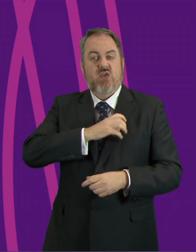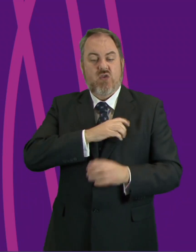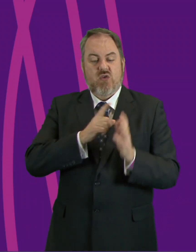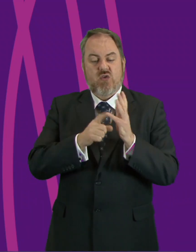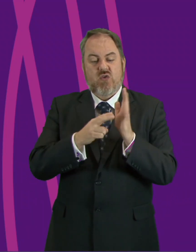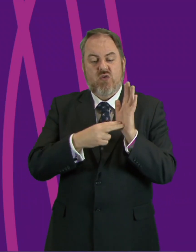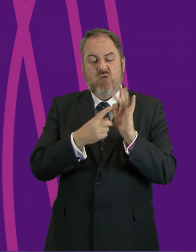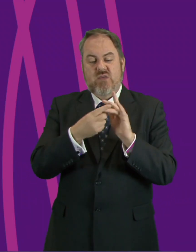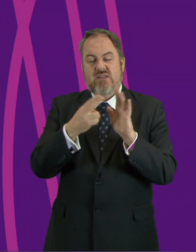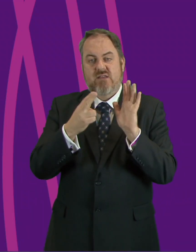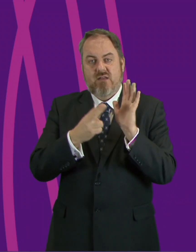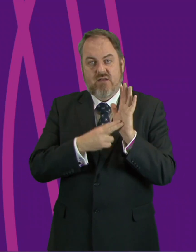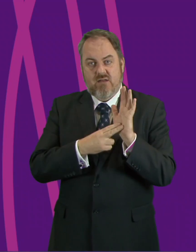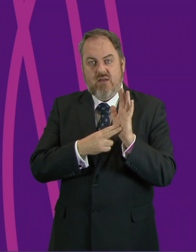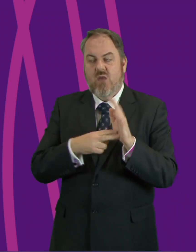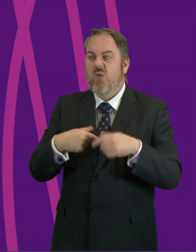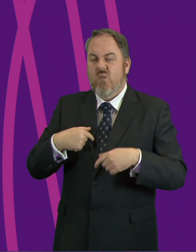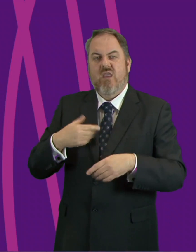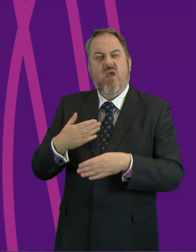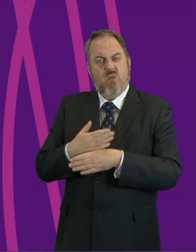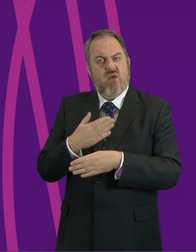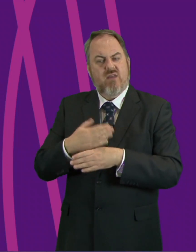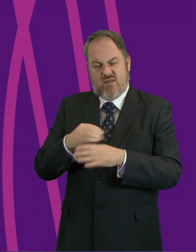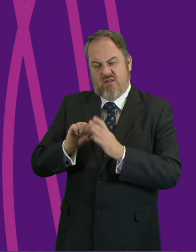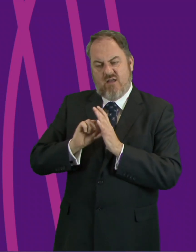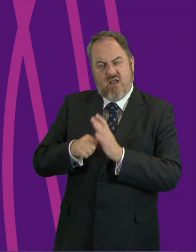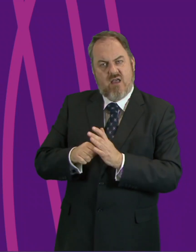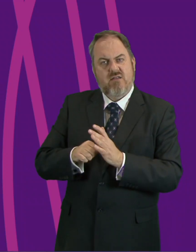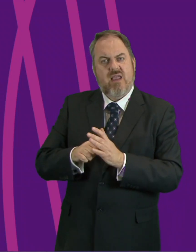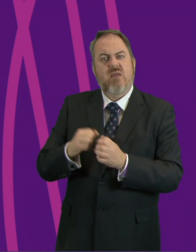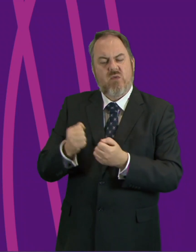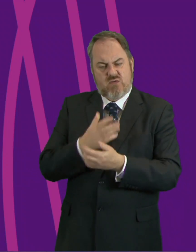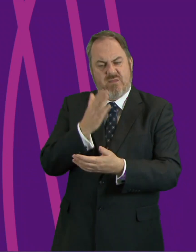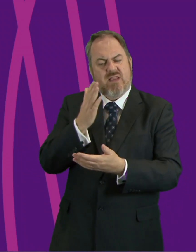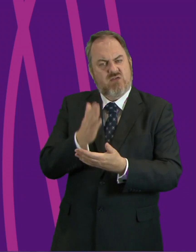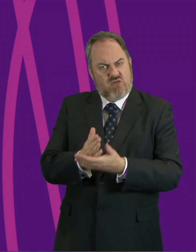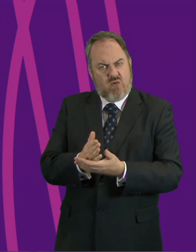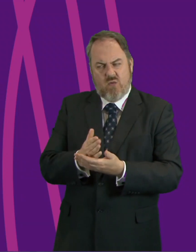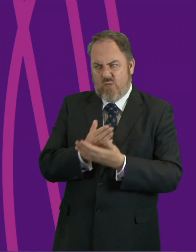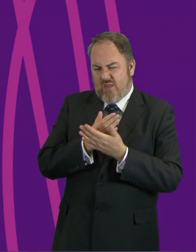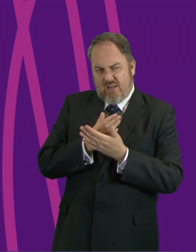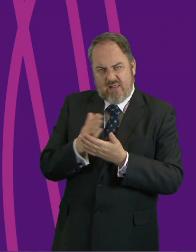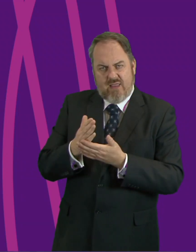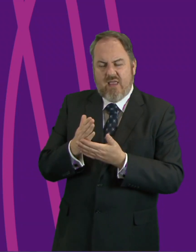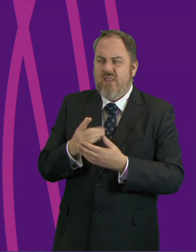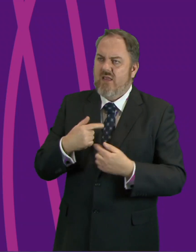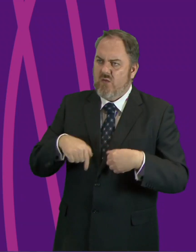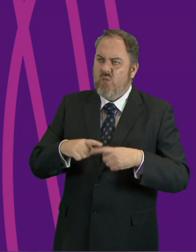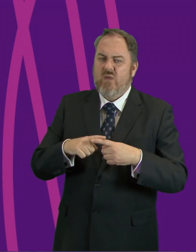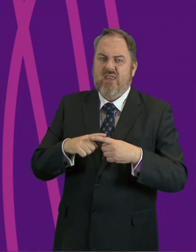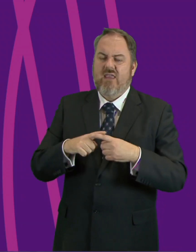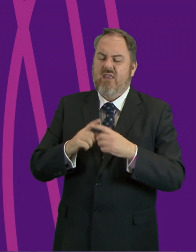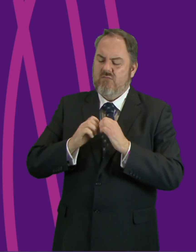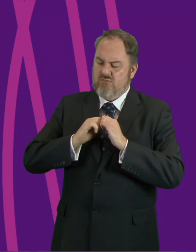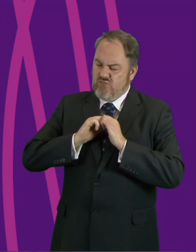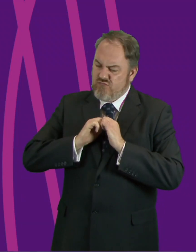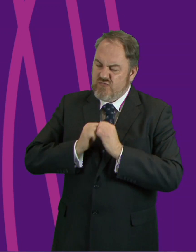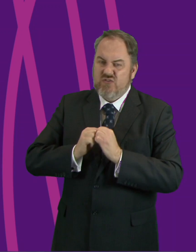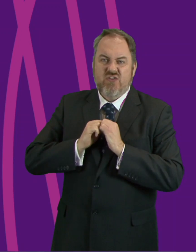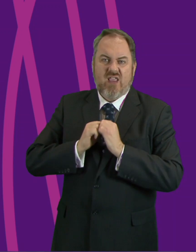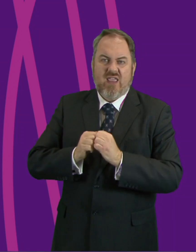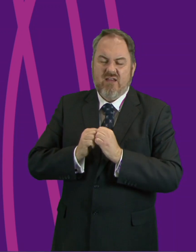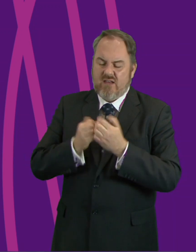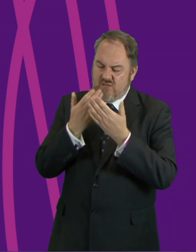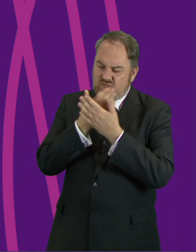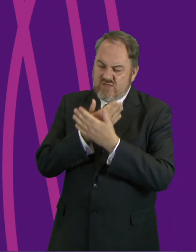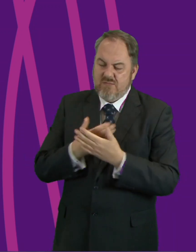we take forward in the proper way. But let me be very clear that we owe a deep debt of gratitude to health and care workers,